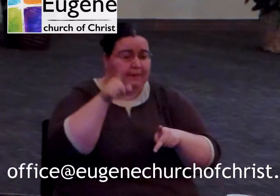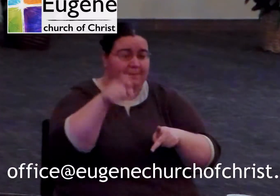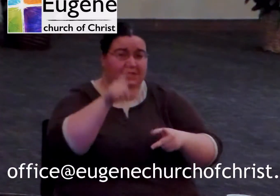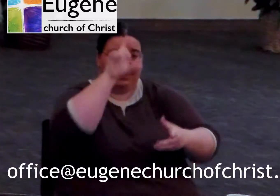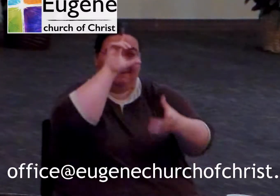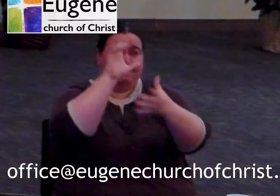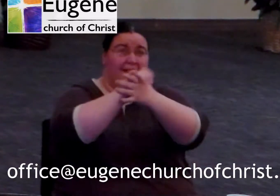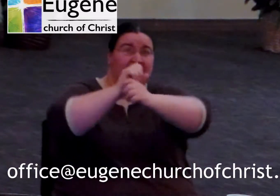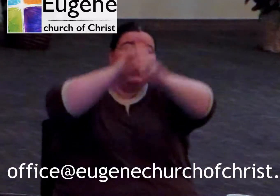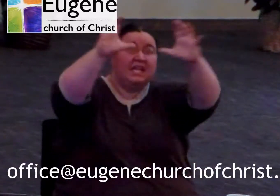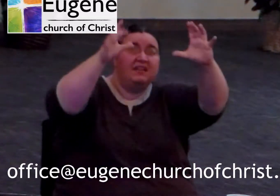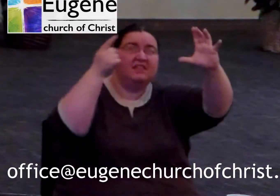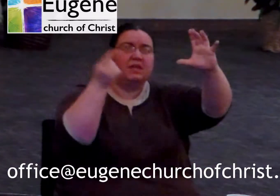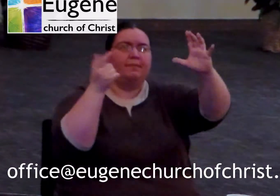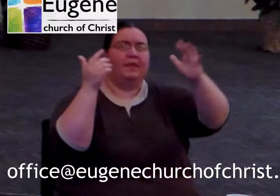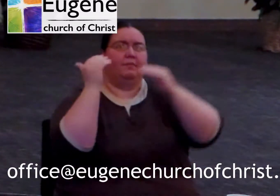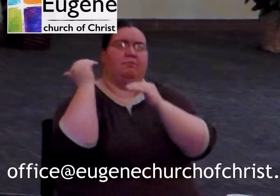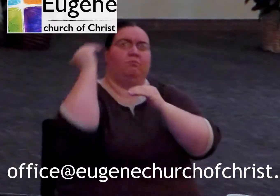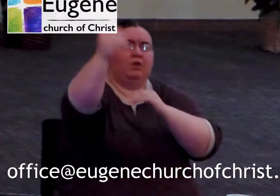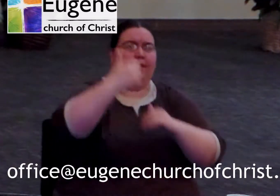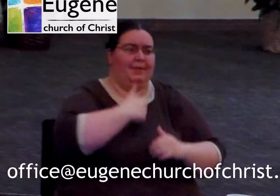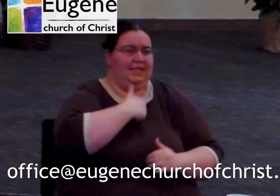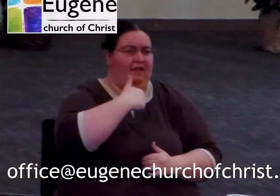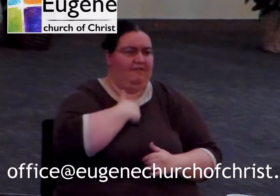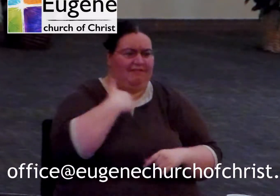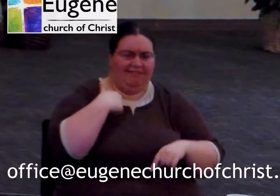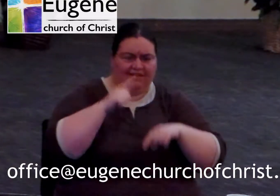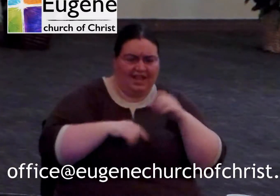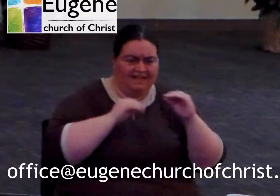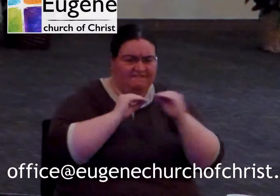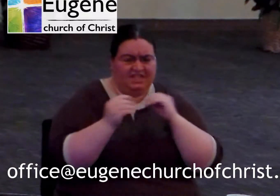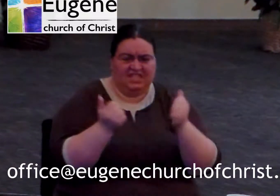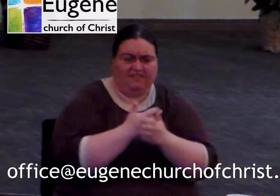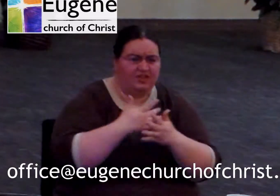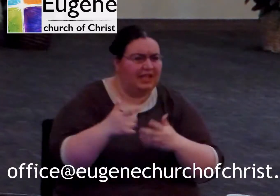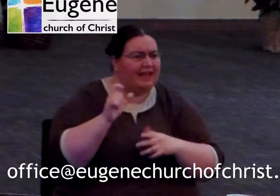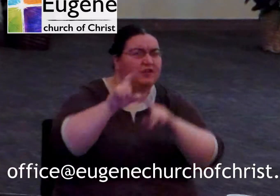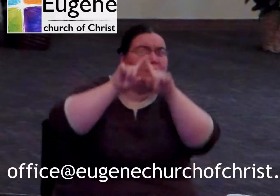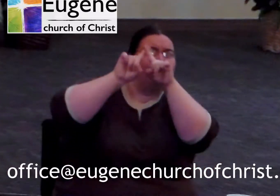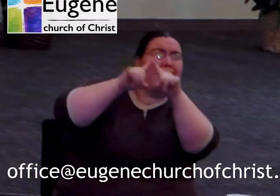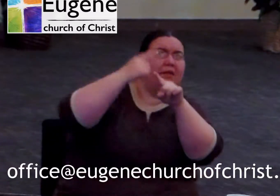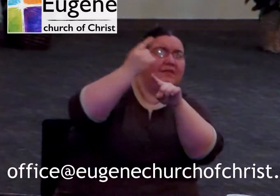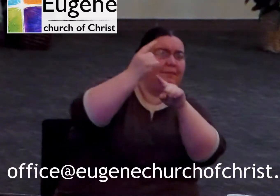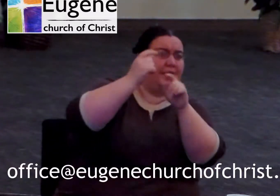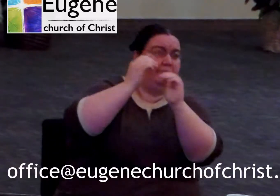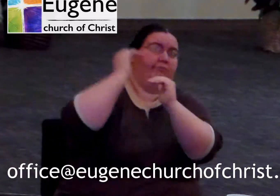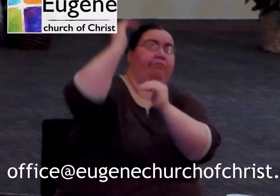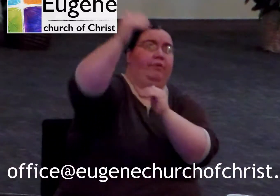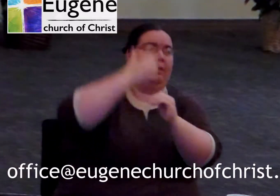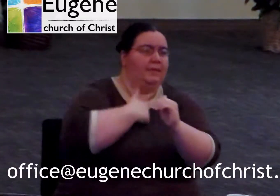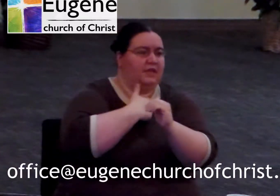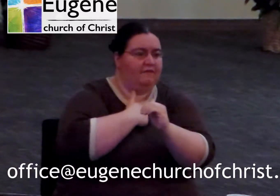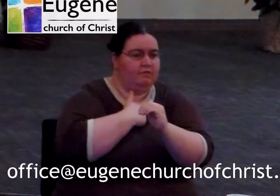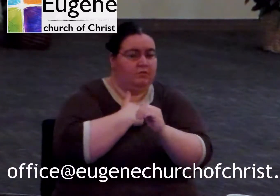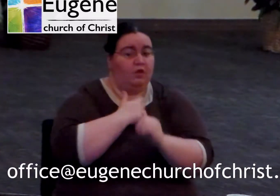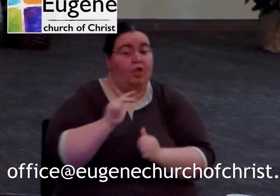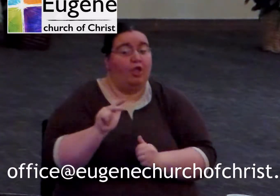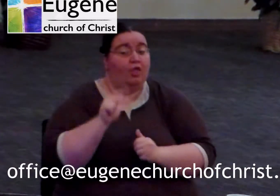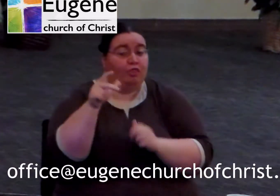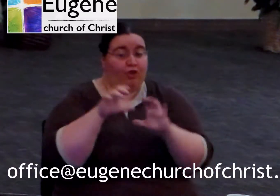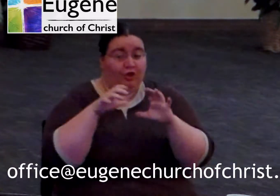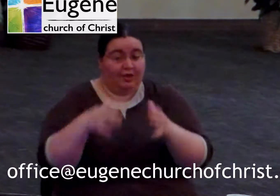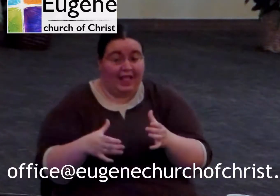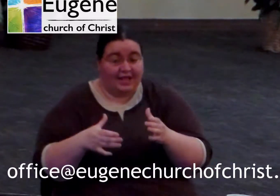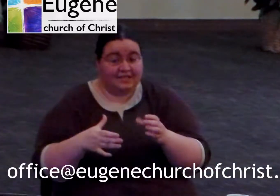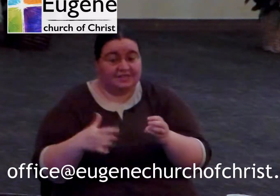a win. We talked about how this list of heroes of faith in verses 3 through 40, I think it is, goes through and just says, here's a win, here's a win, here's a win. And these are